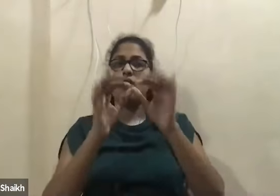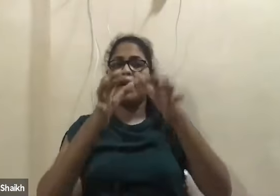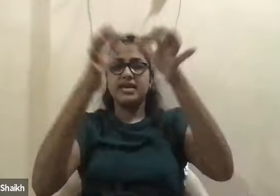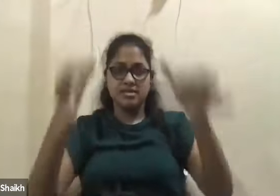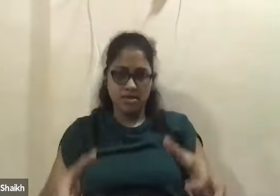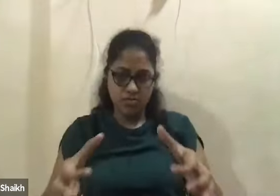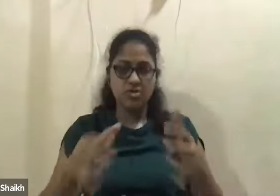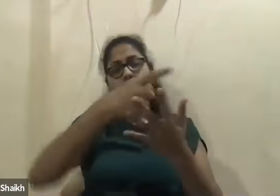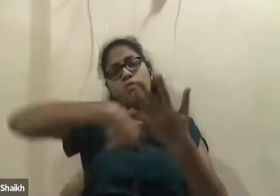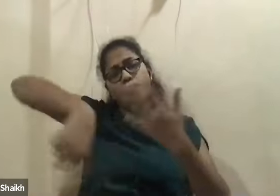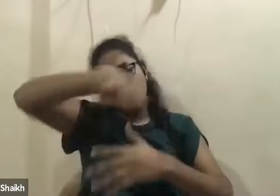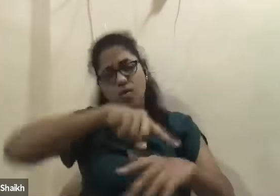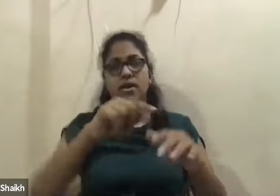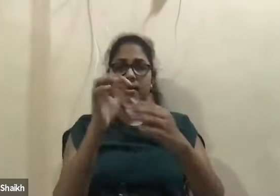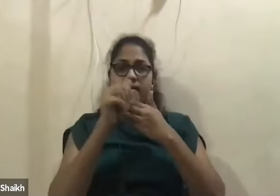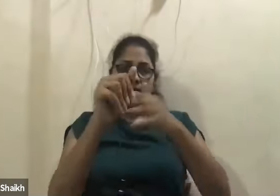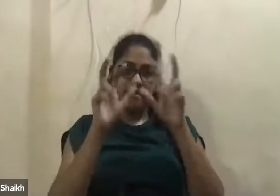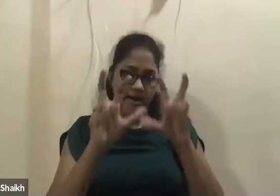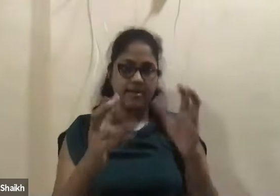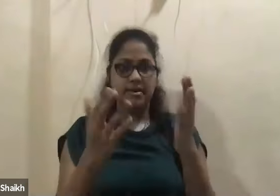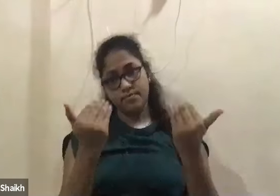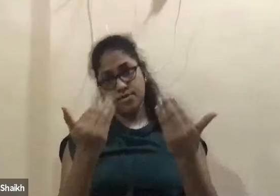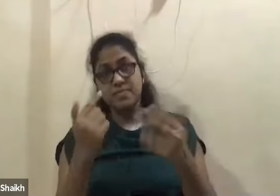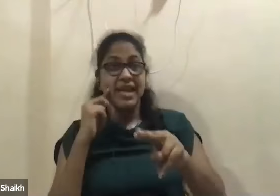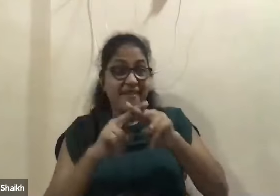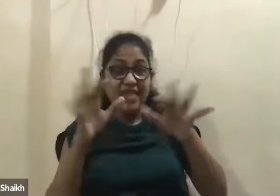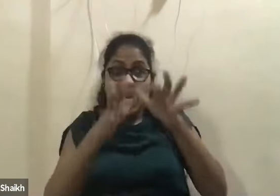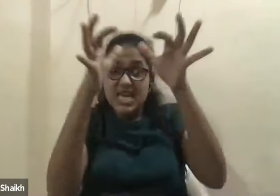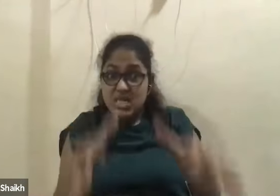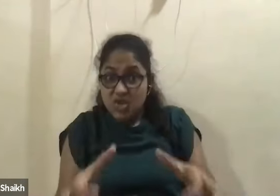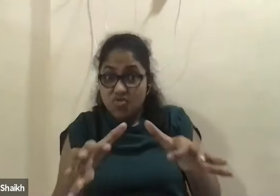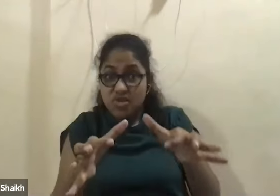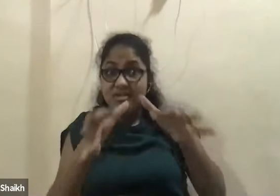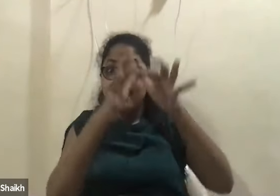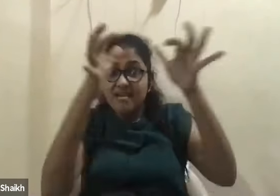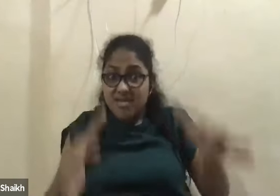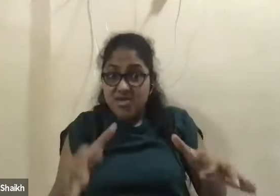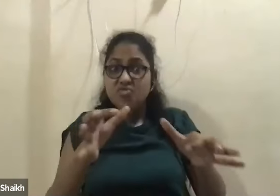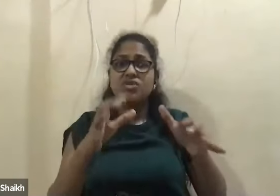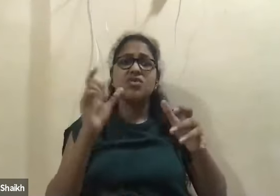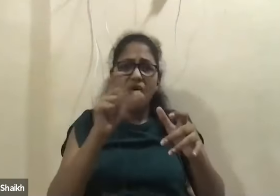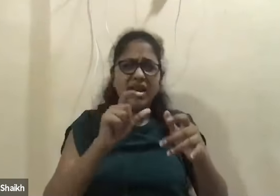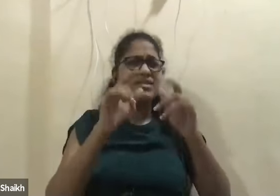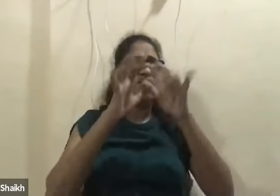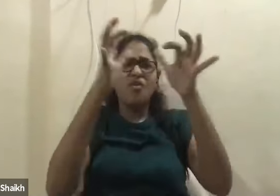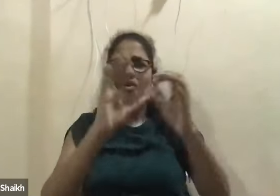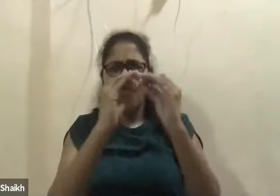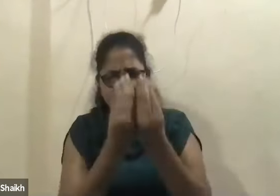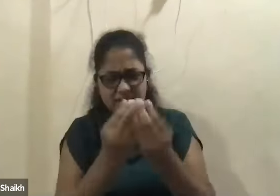guardian. If it's an institution, then it must be registered. And if the institution ceases to be